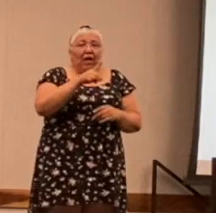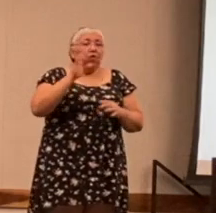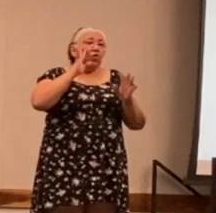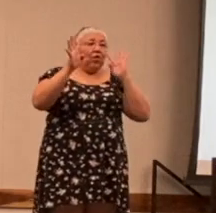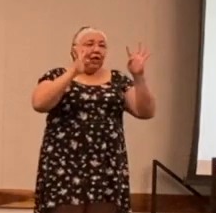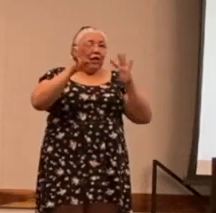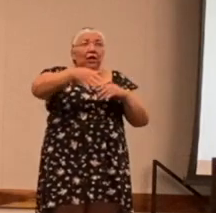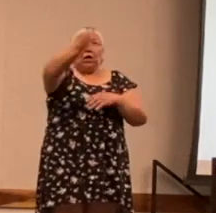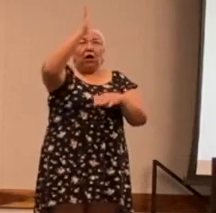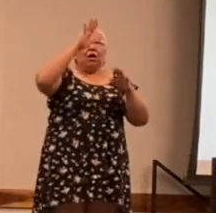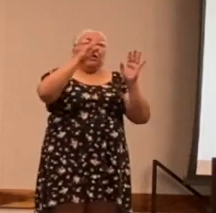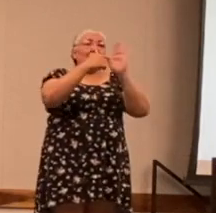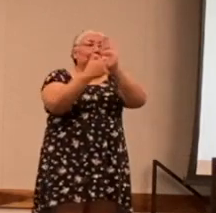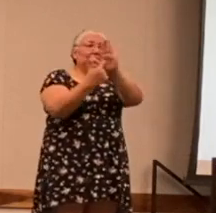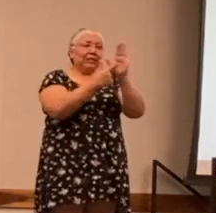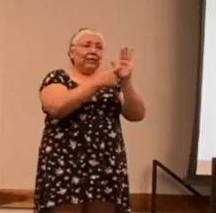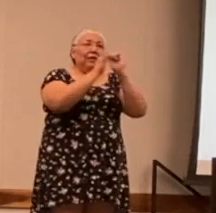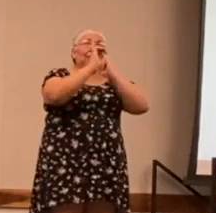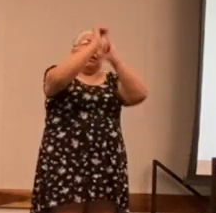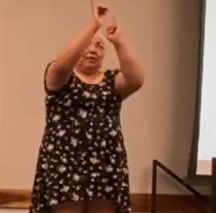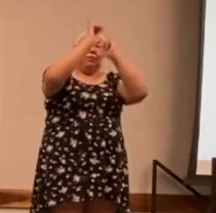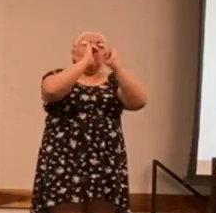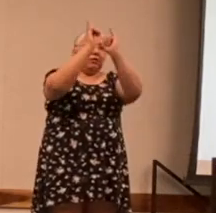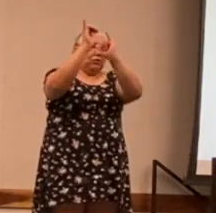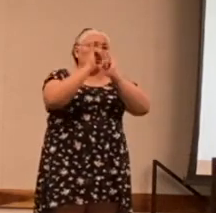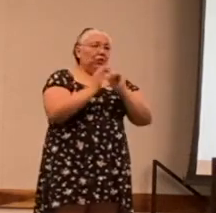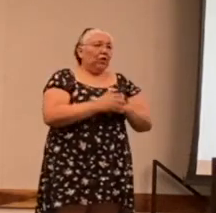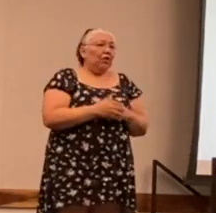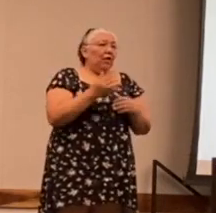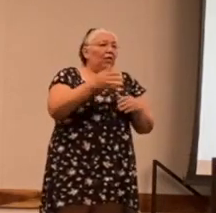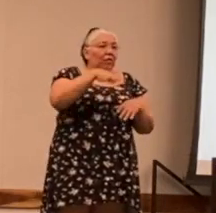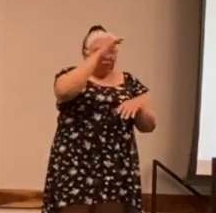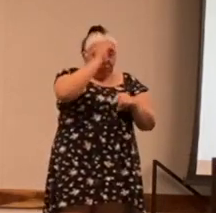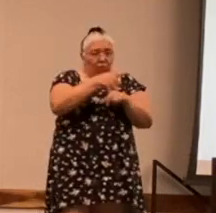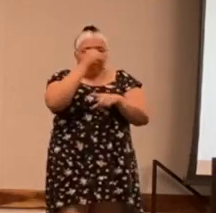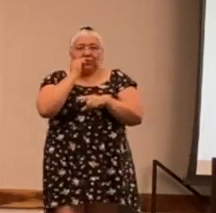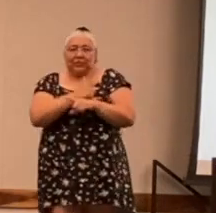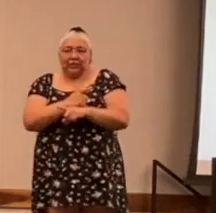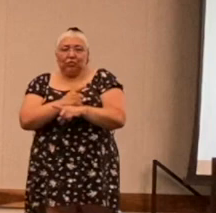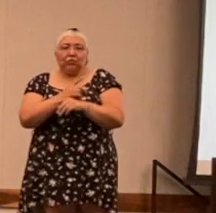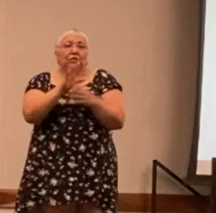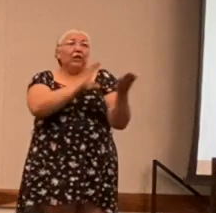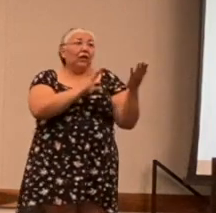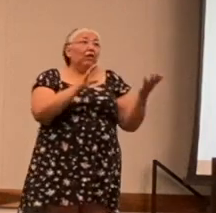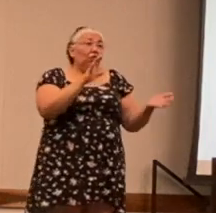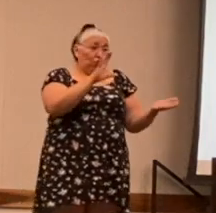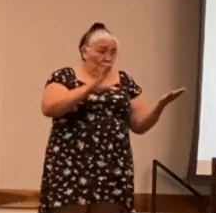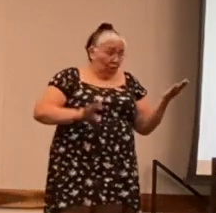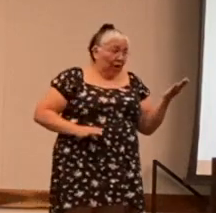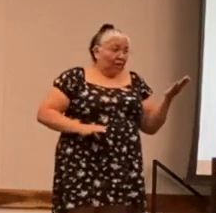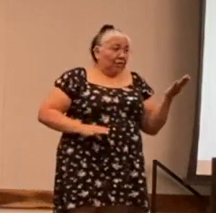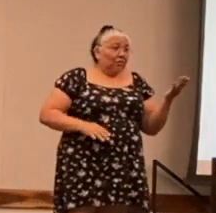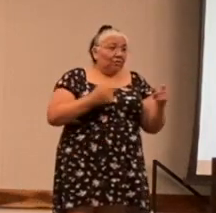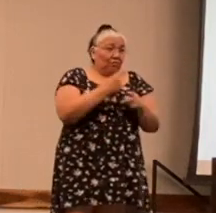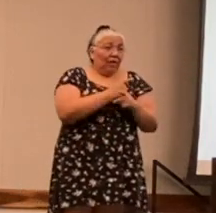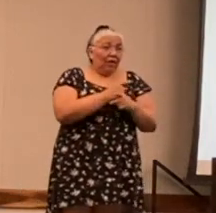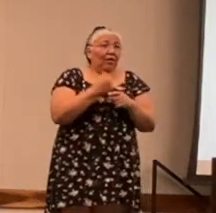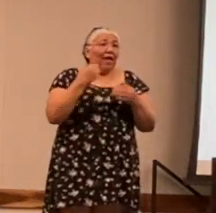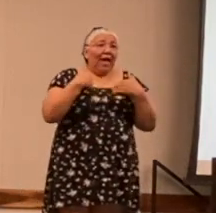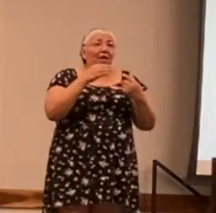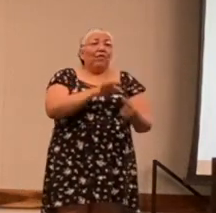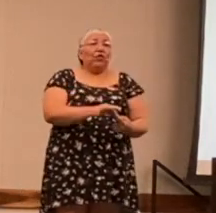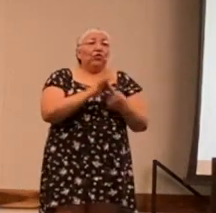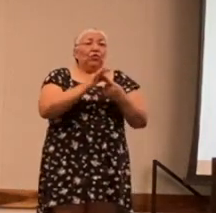God's image. Because they are our brothers and our sisters in Christ. And because they have a